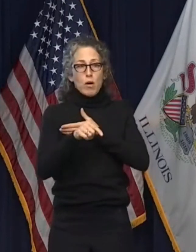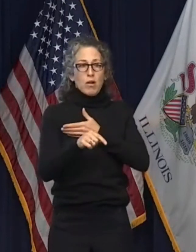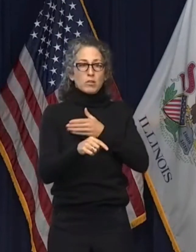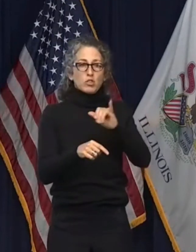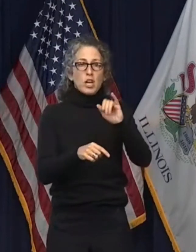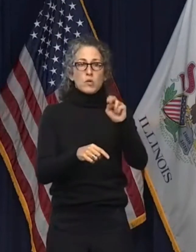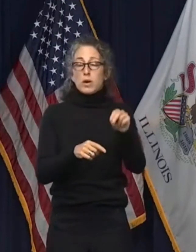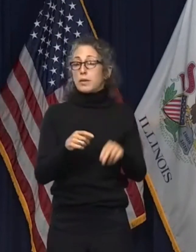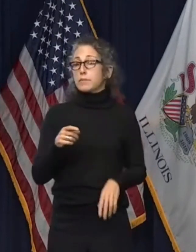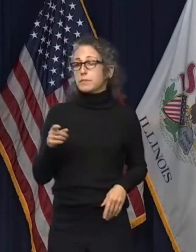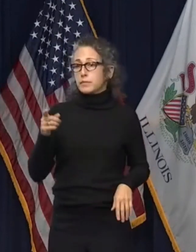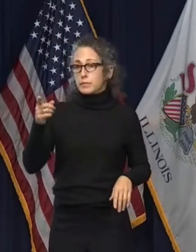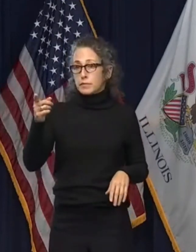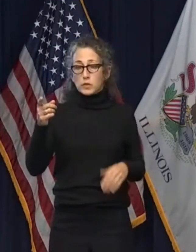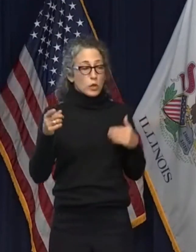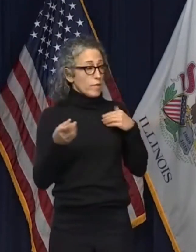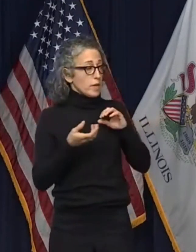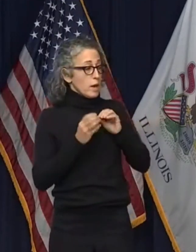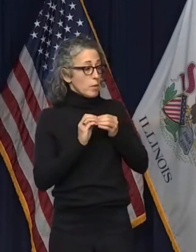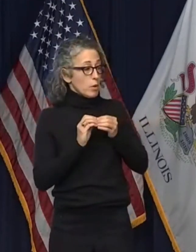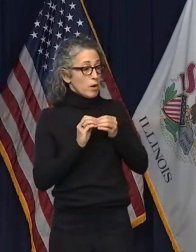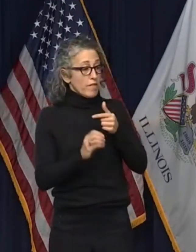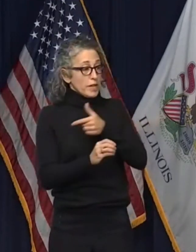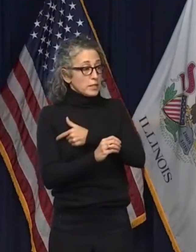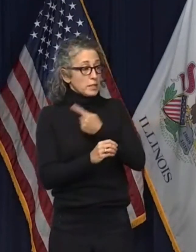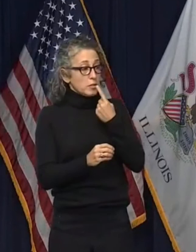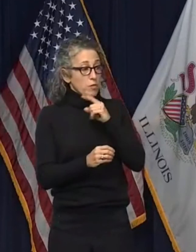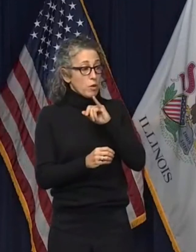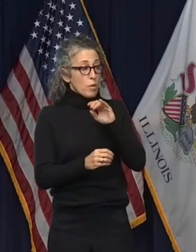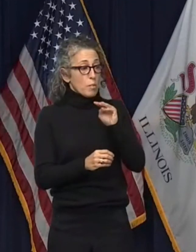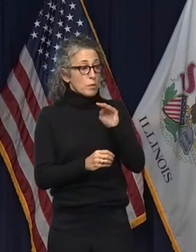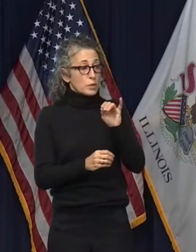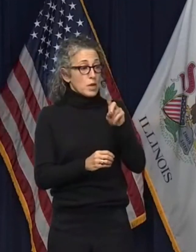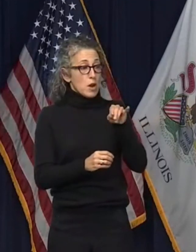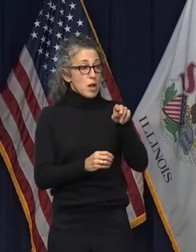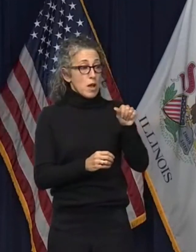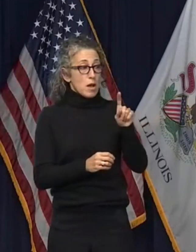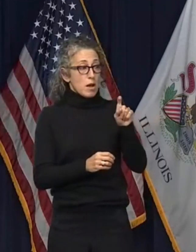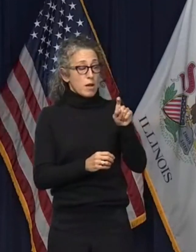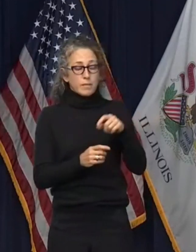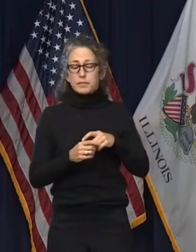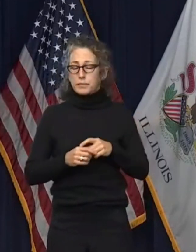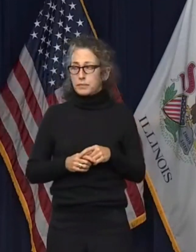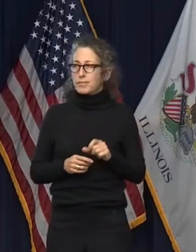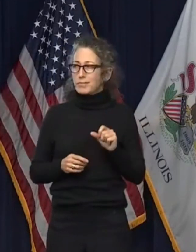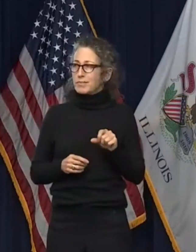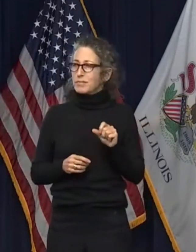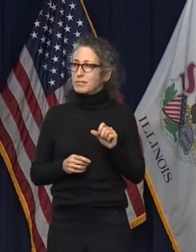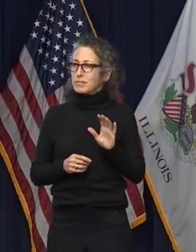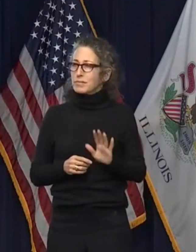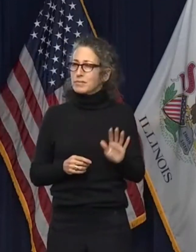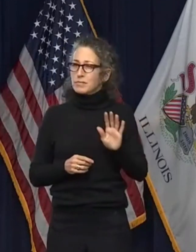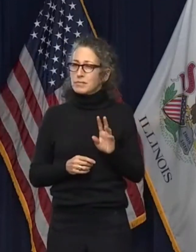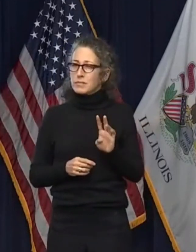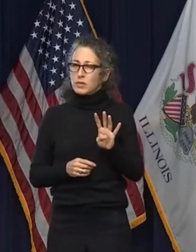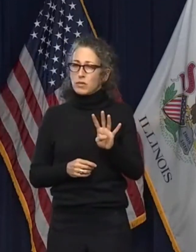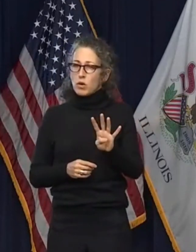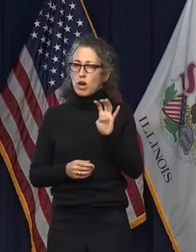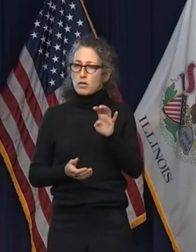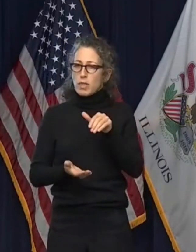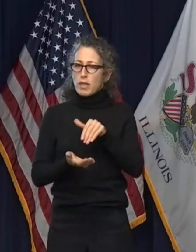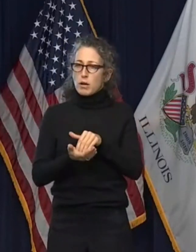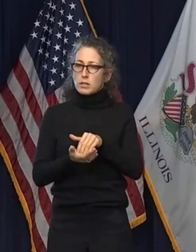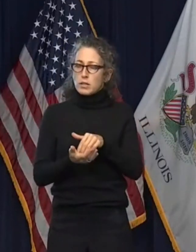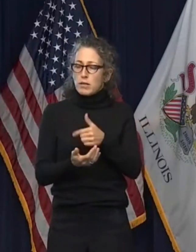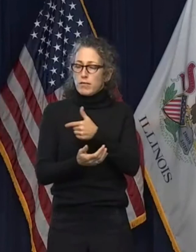for Moderna at this time? Yes, there was. I think in the first week after it comes out, it was something in the tune of